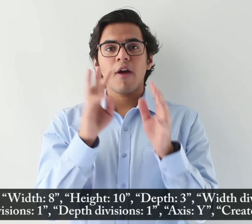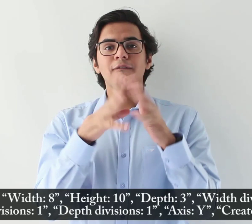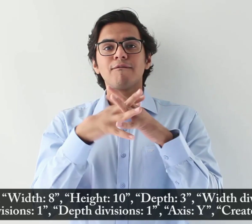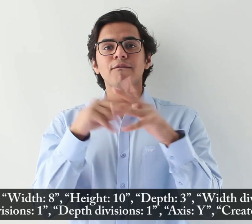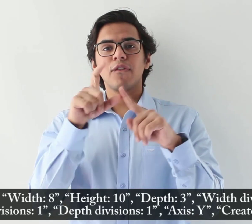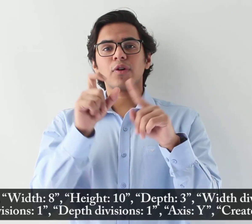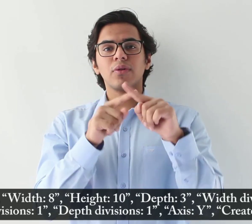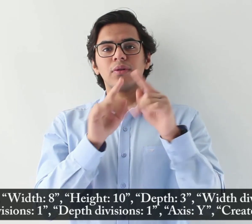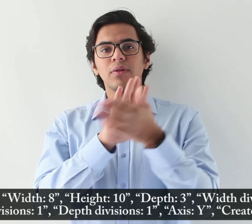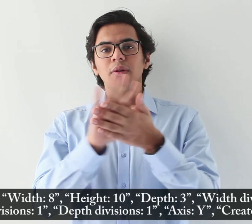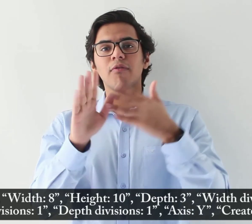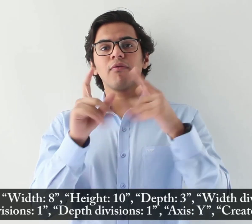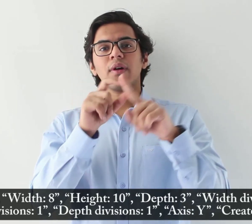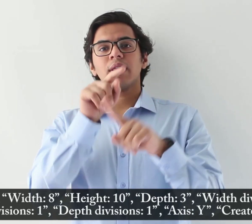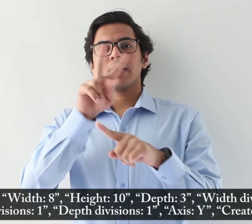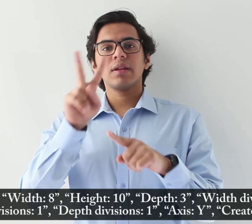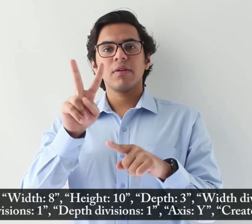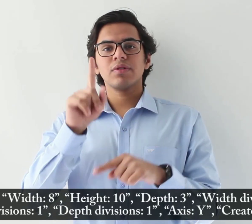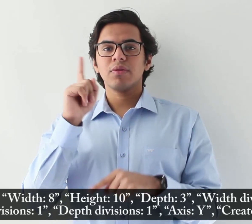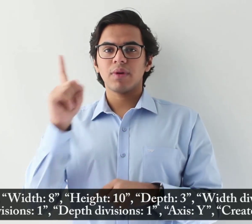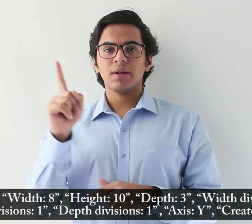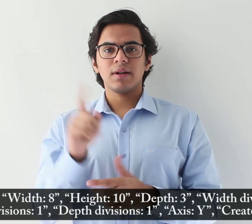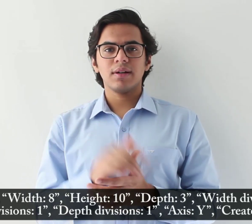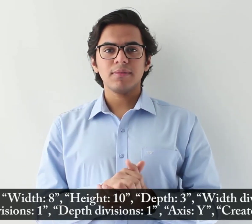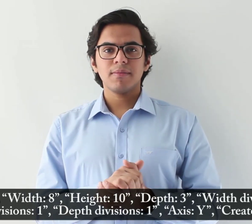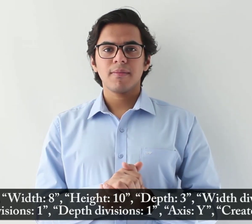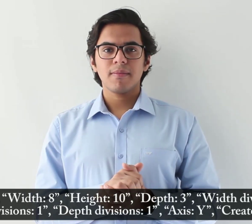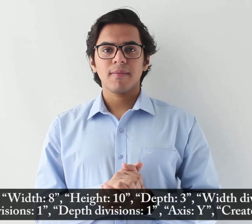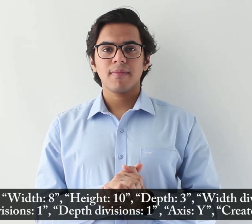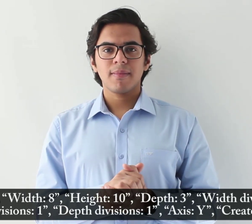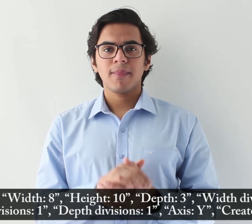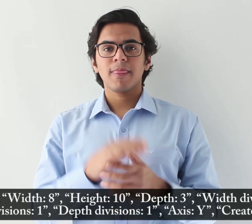Divisions 1, Height Divisions 1,